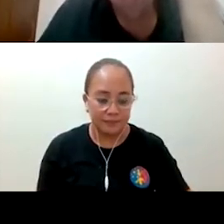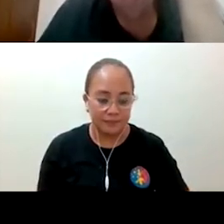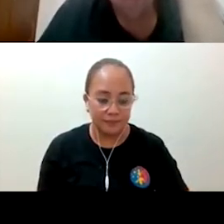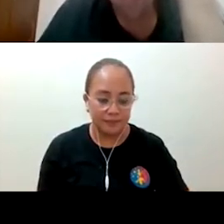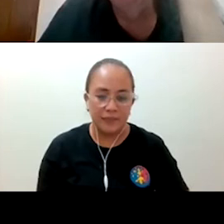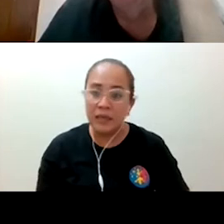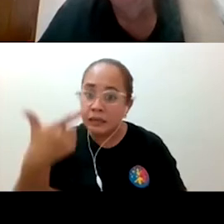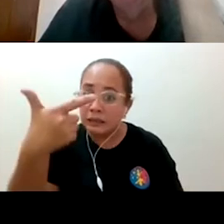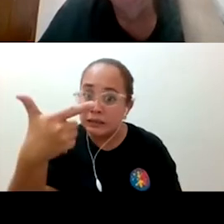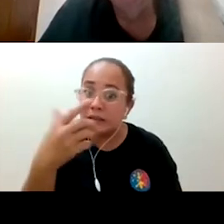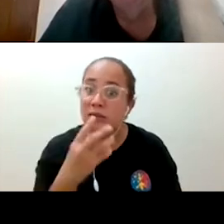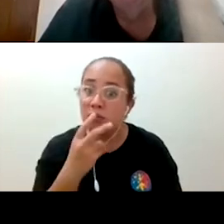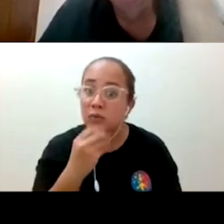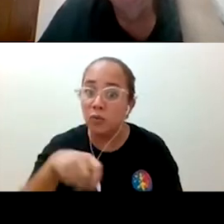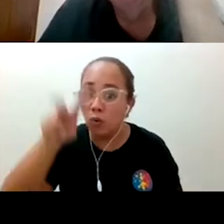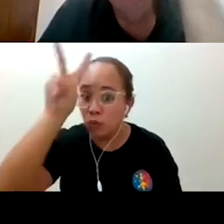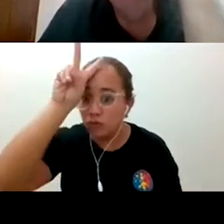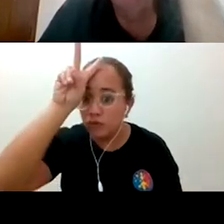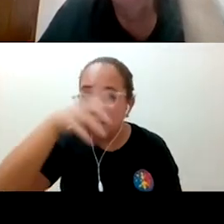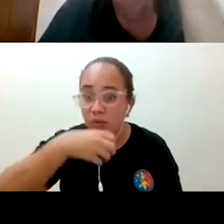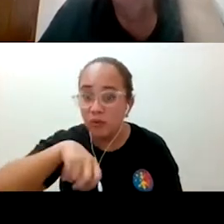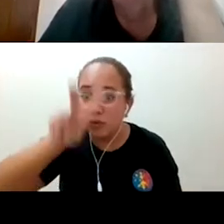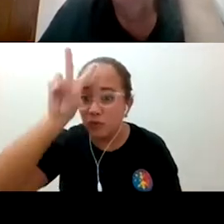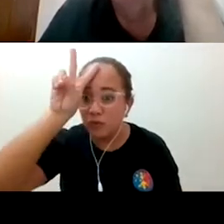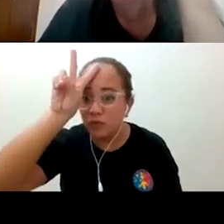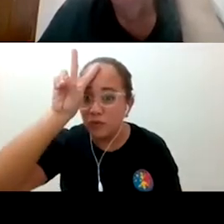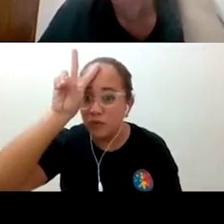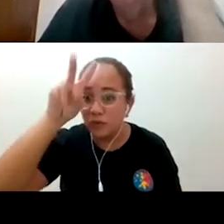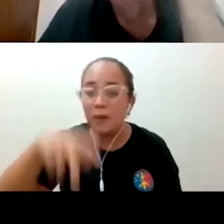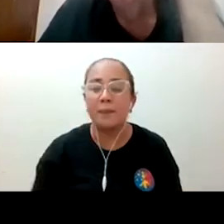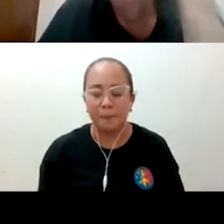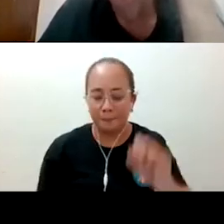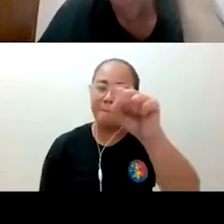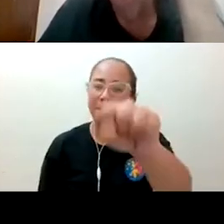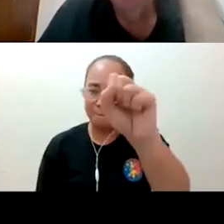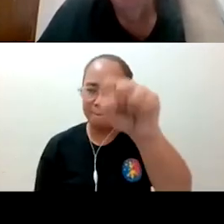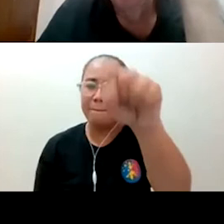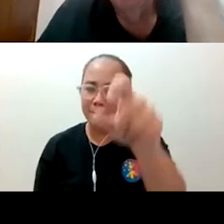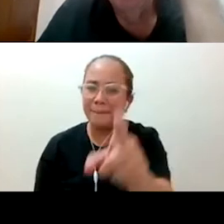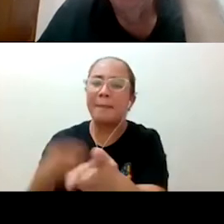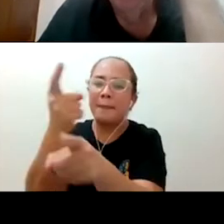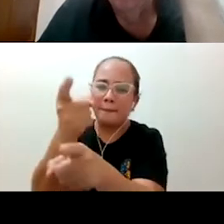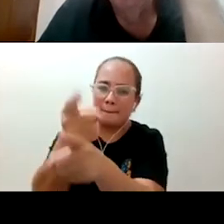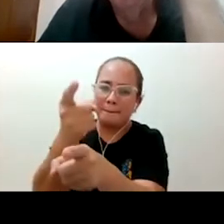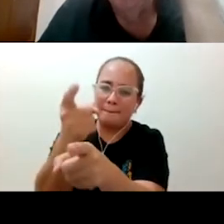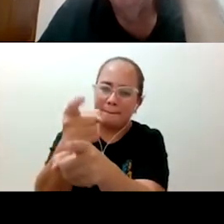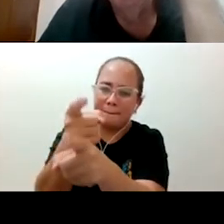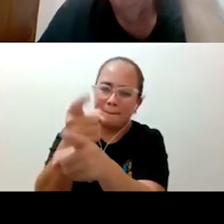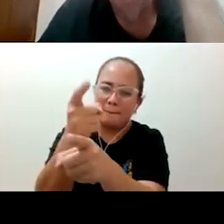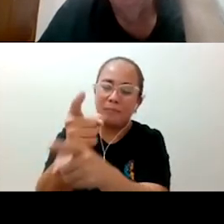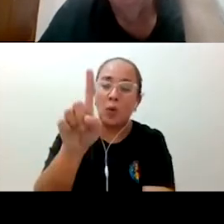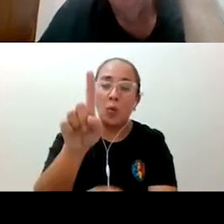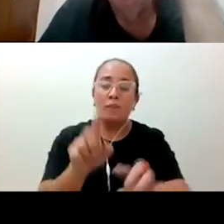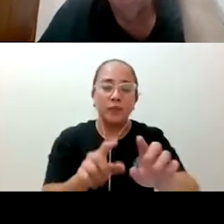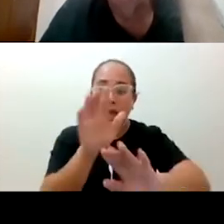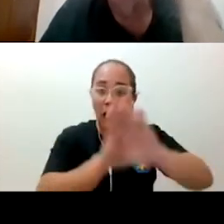G as in go? As in go. Everyone's signing G. Yes, that's correct. So one-handed signs go